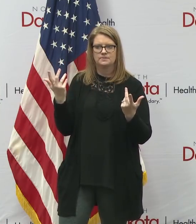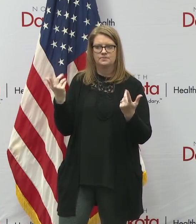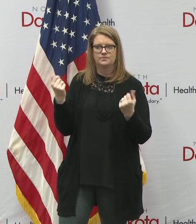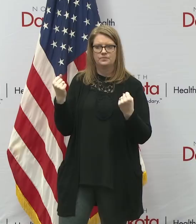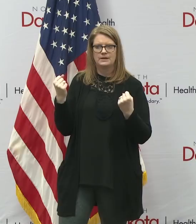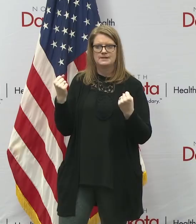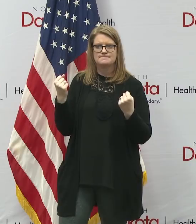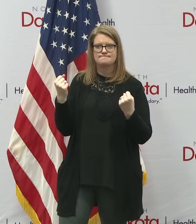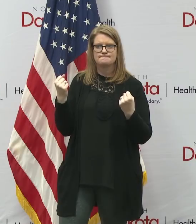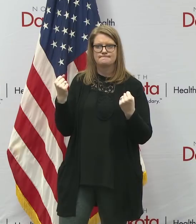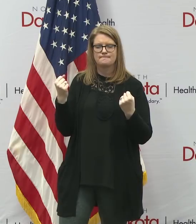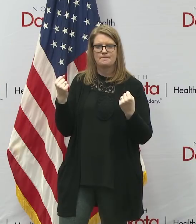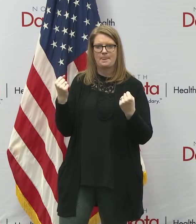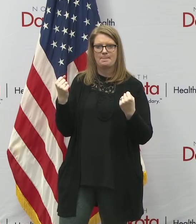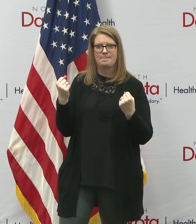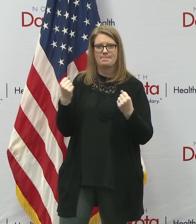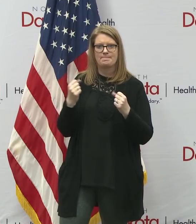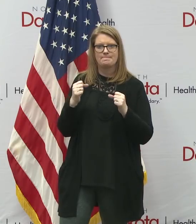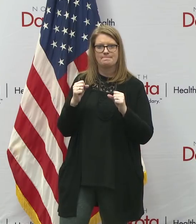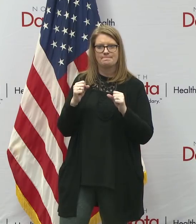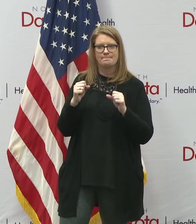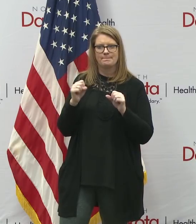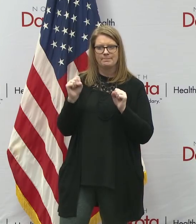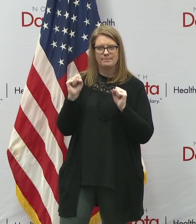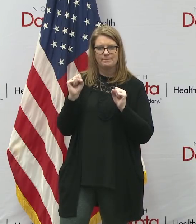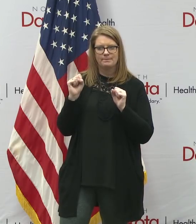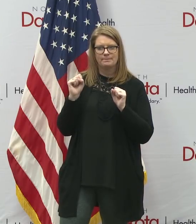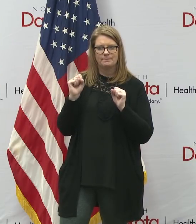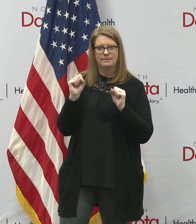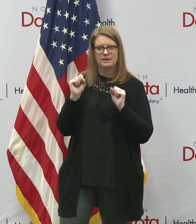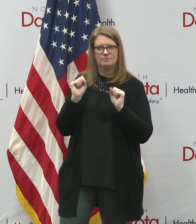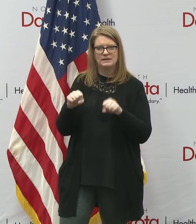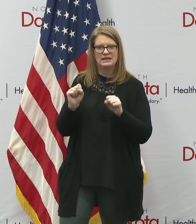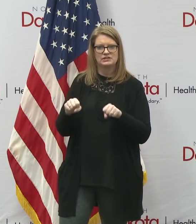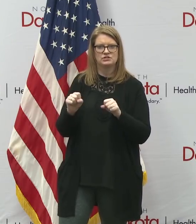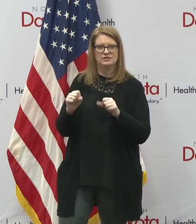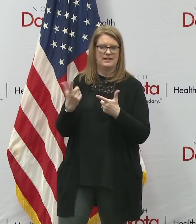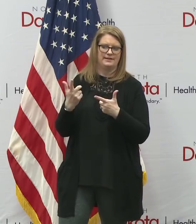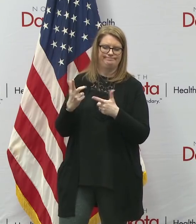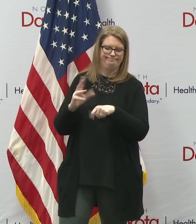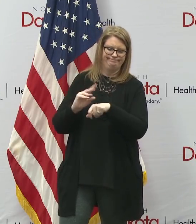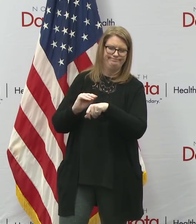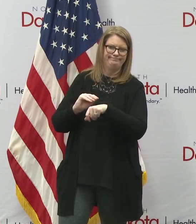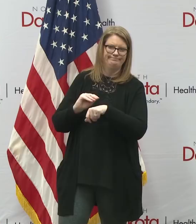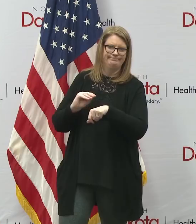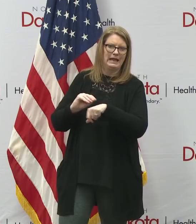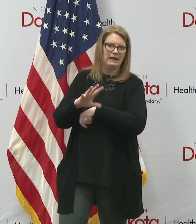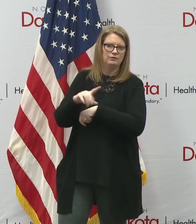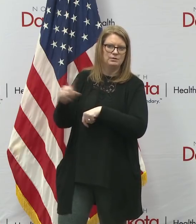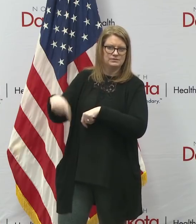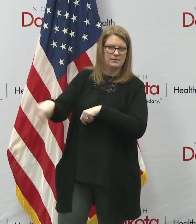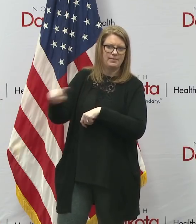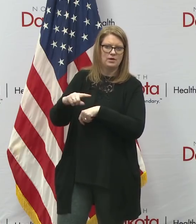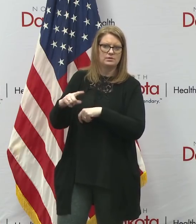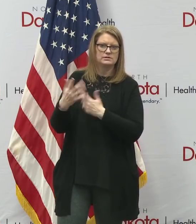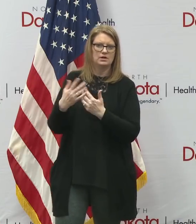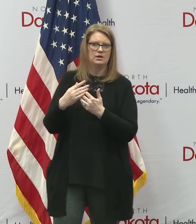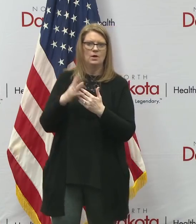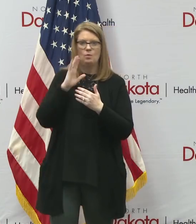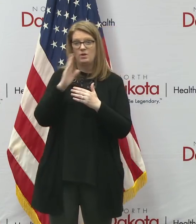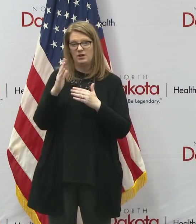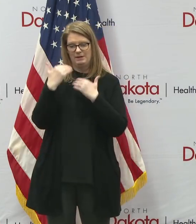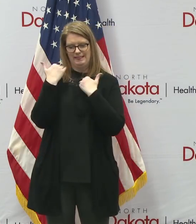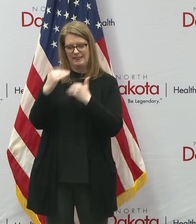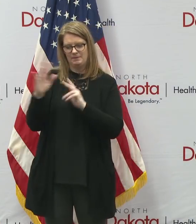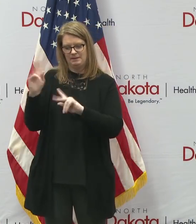potential contribution from those of the rising cases, and is there any advice to those stores to potentially limit people? Question is